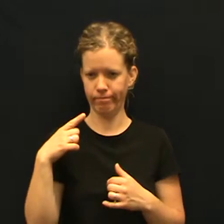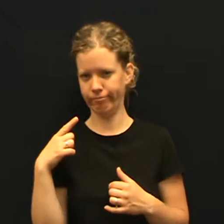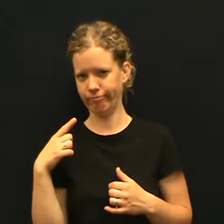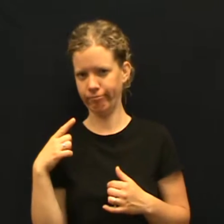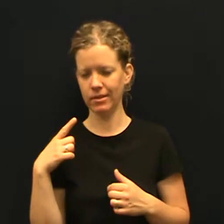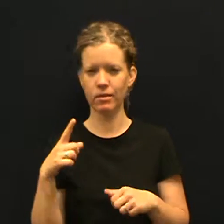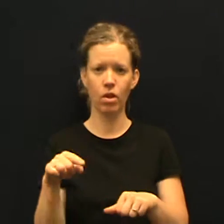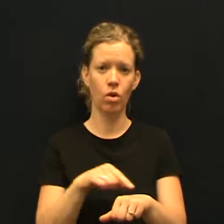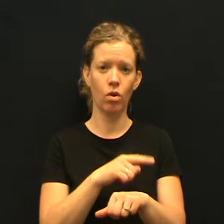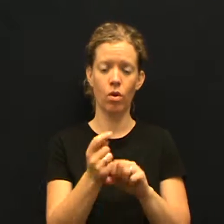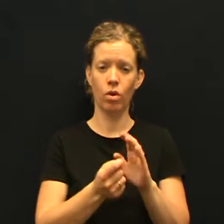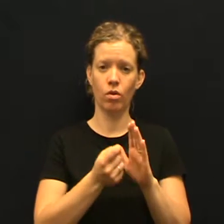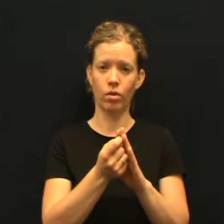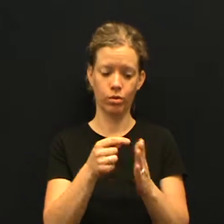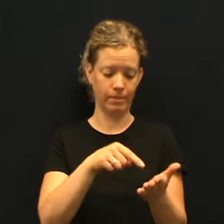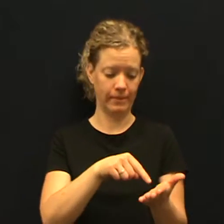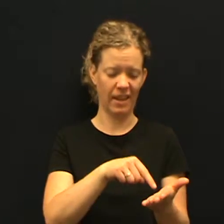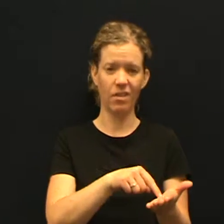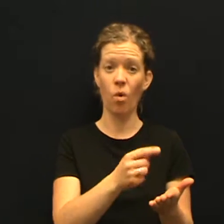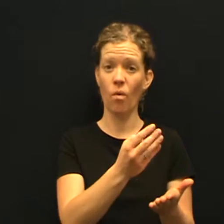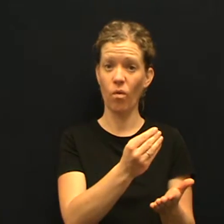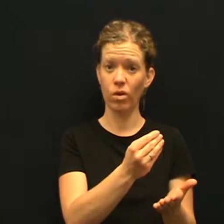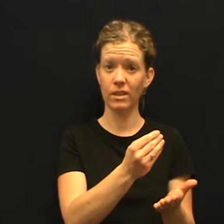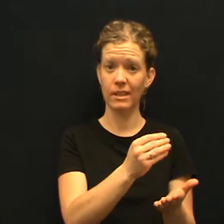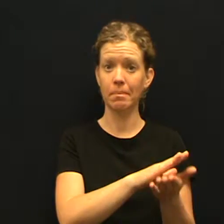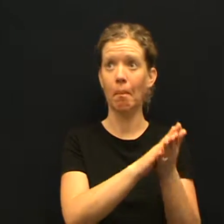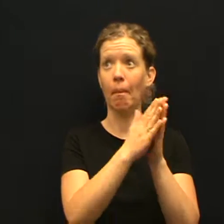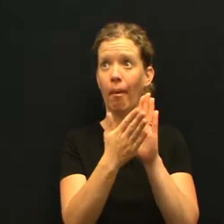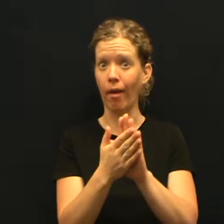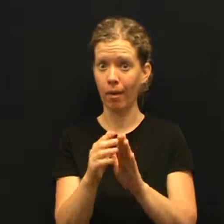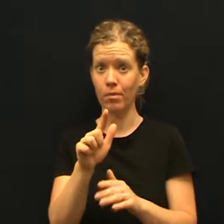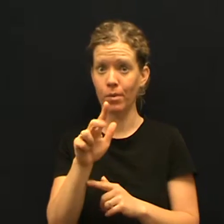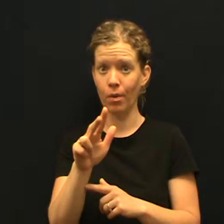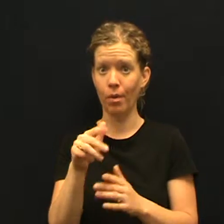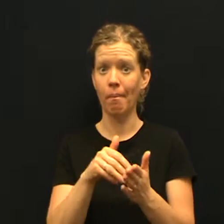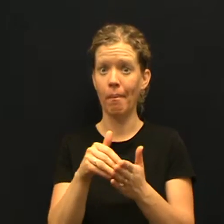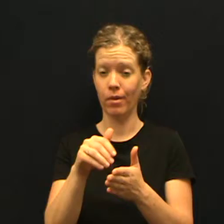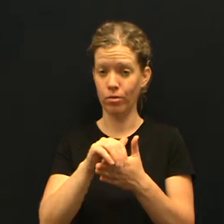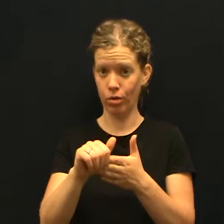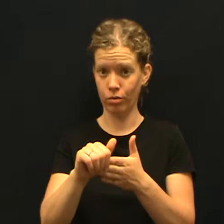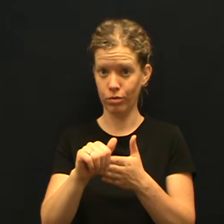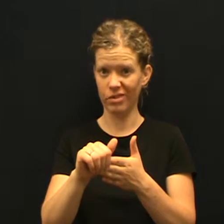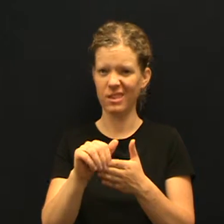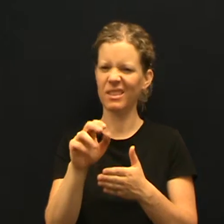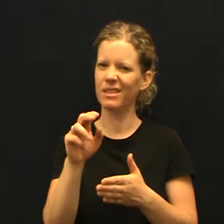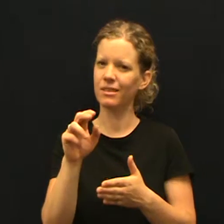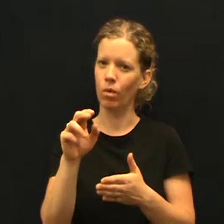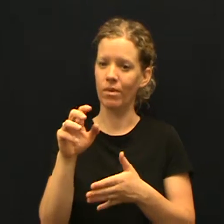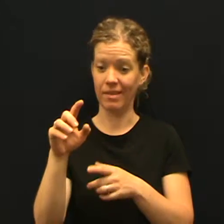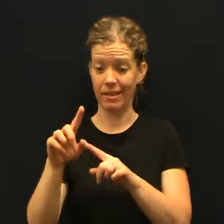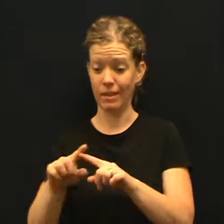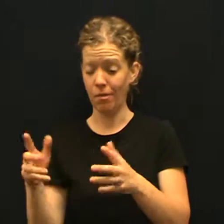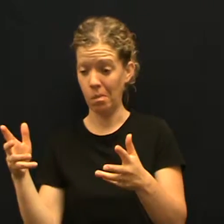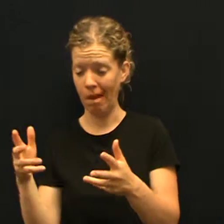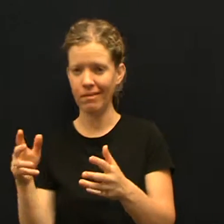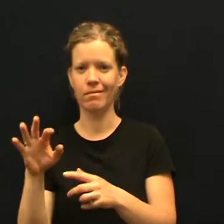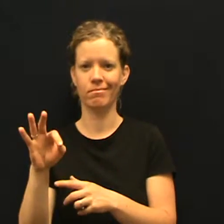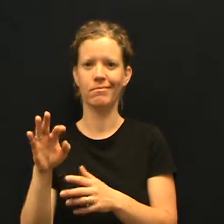debt increased from 14 to 23 million for a net change of an increase of $9 million. So we must